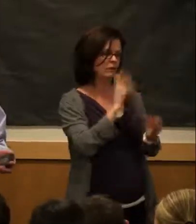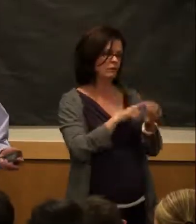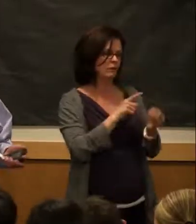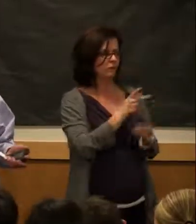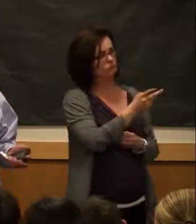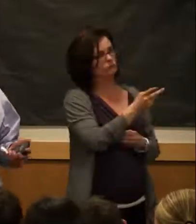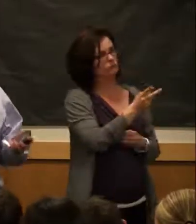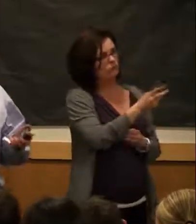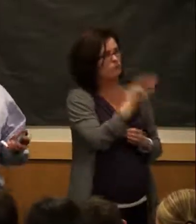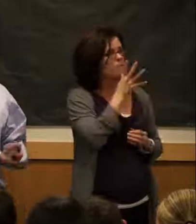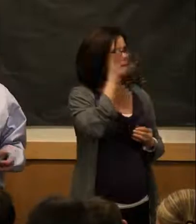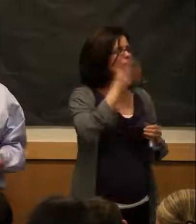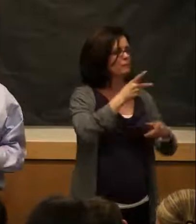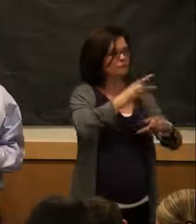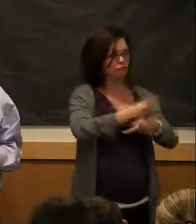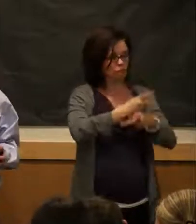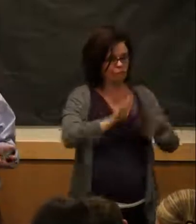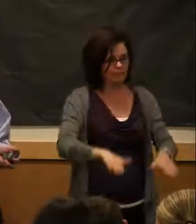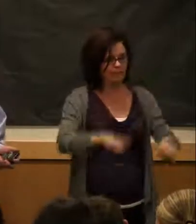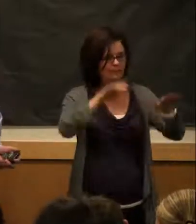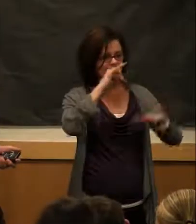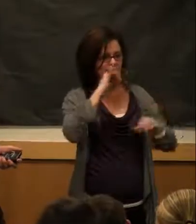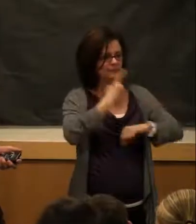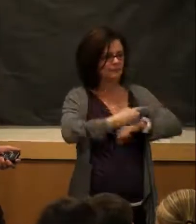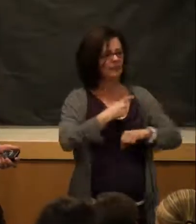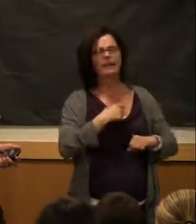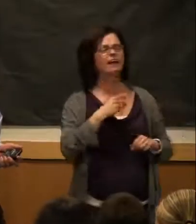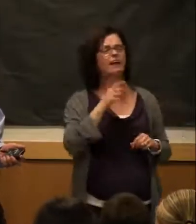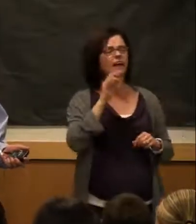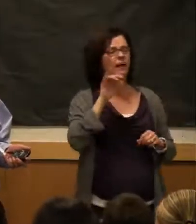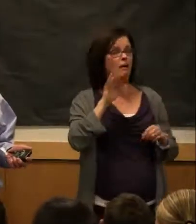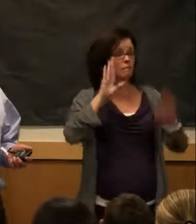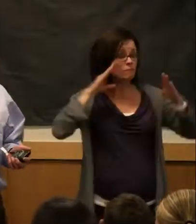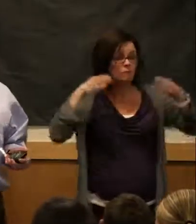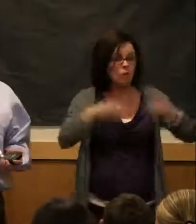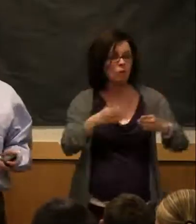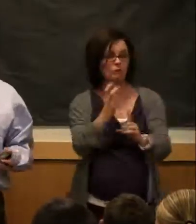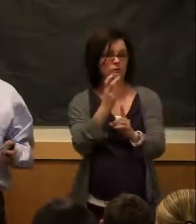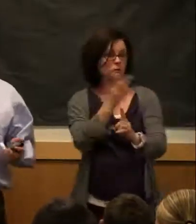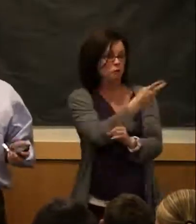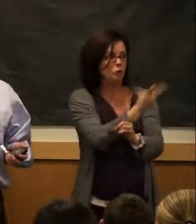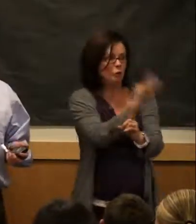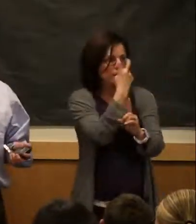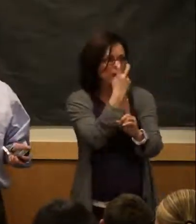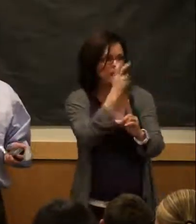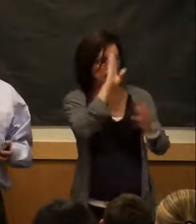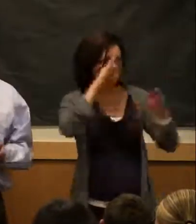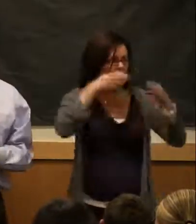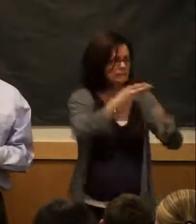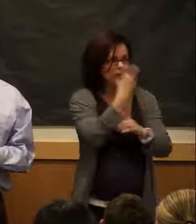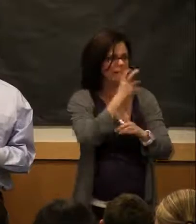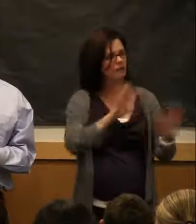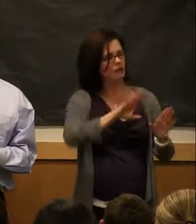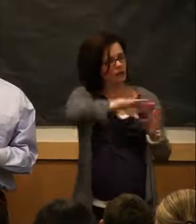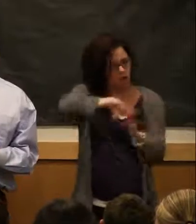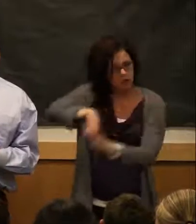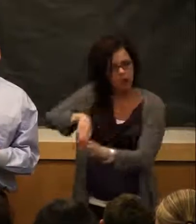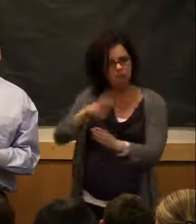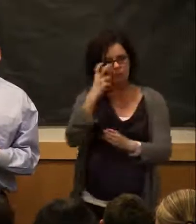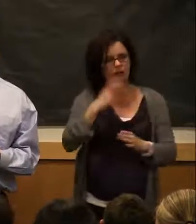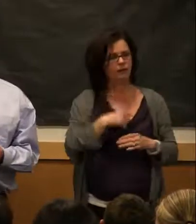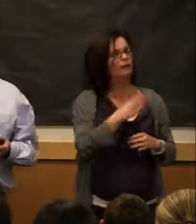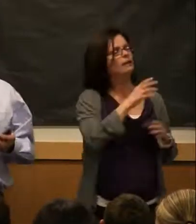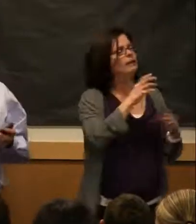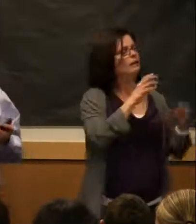kids today. And it wasn't about the blindness. I wasn't going to let that be the thrust of the story. That isn't it amazing that these 2 blind parents are